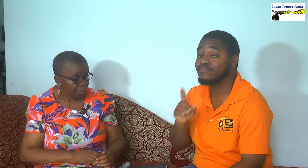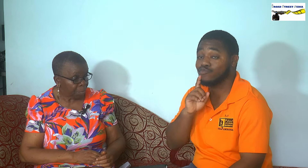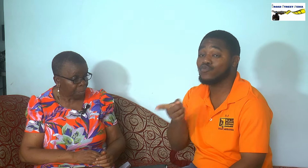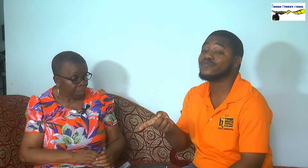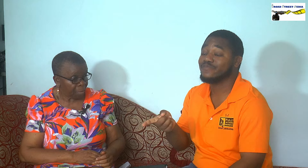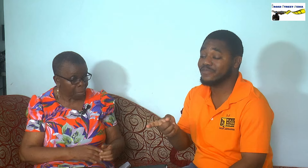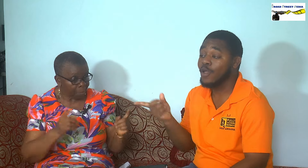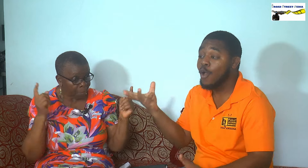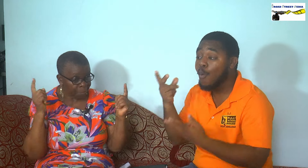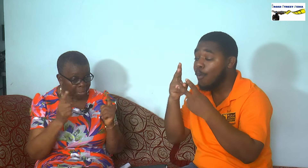True.